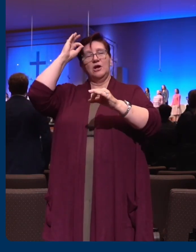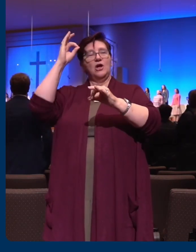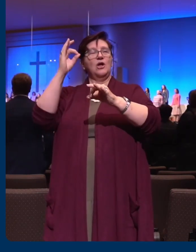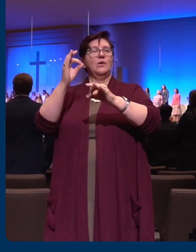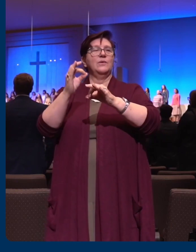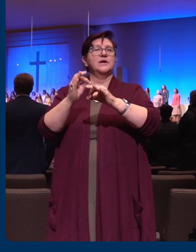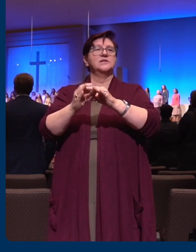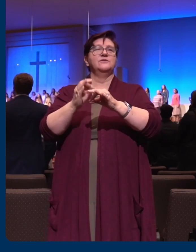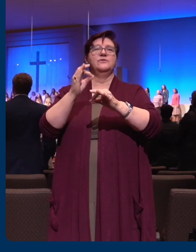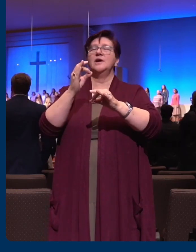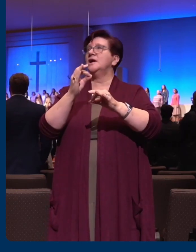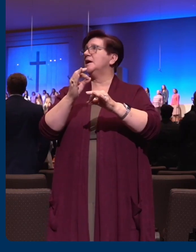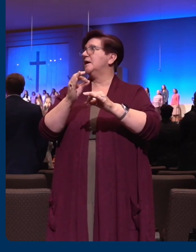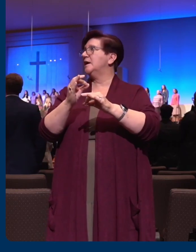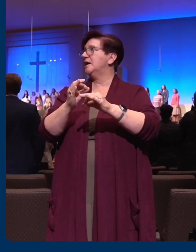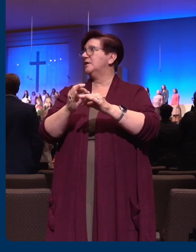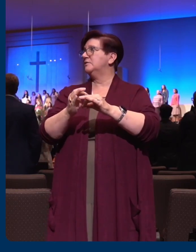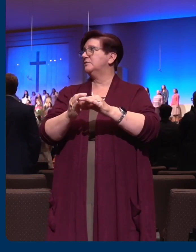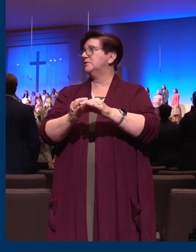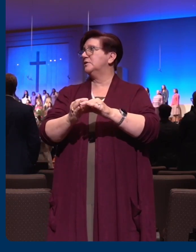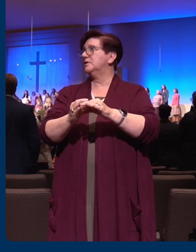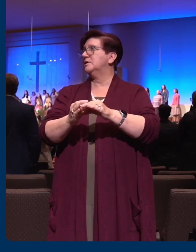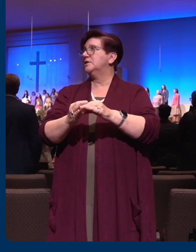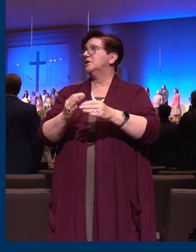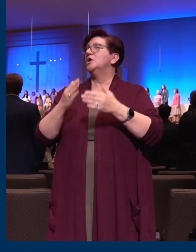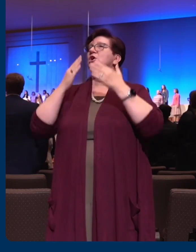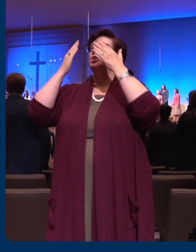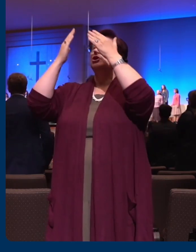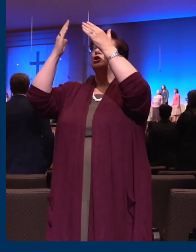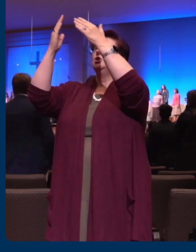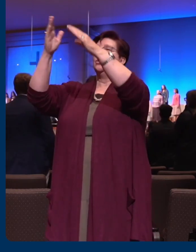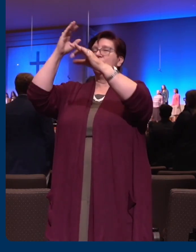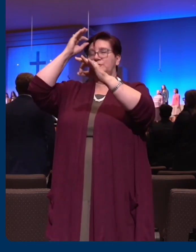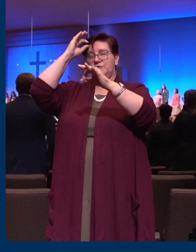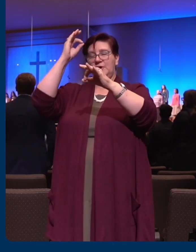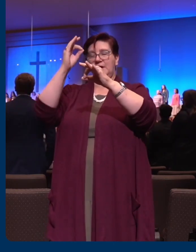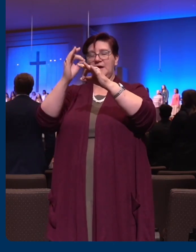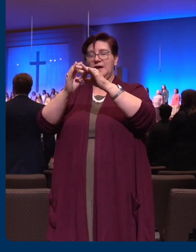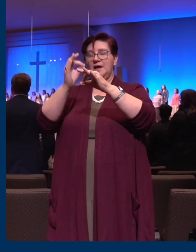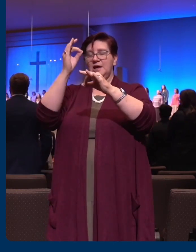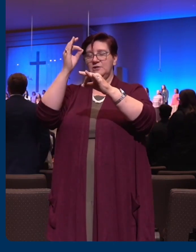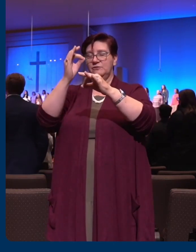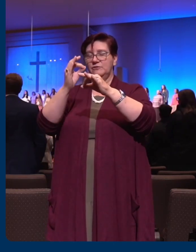you are faithful, you are faithful.